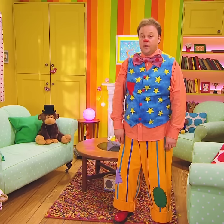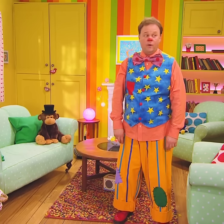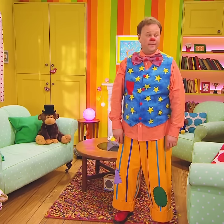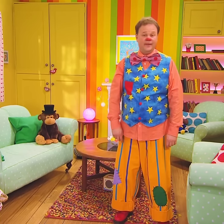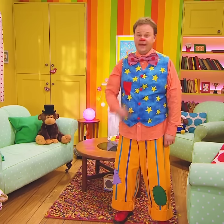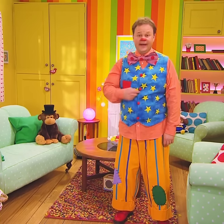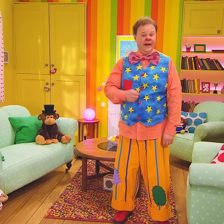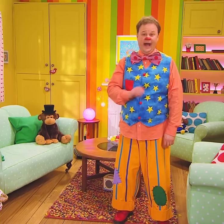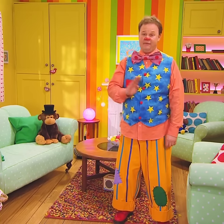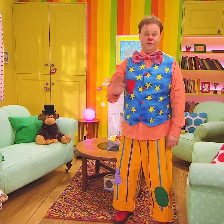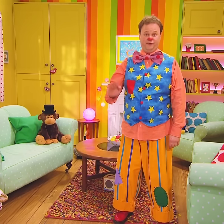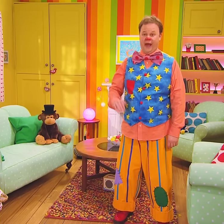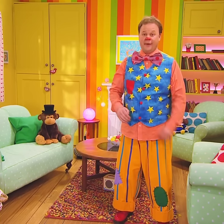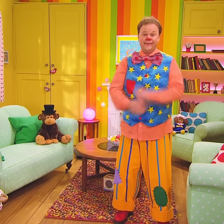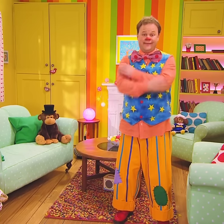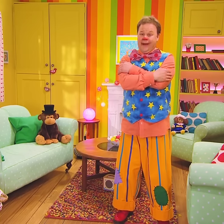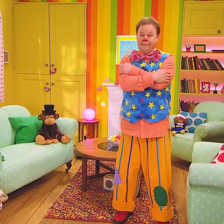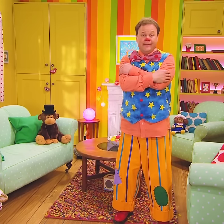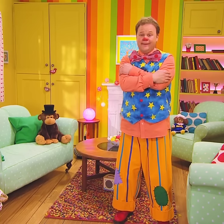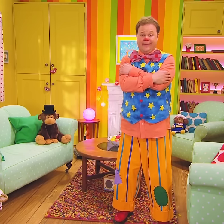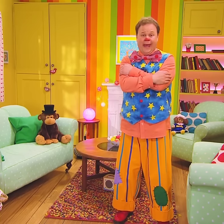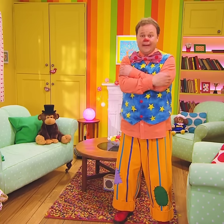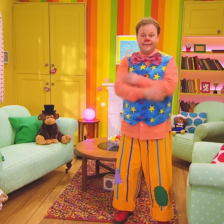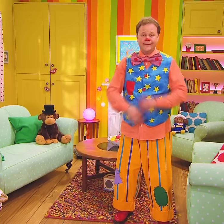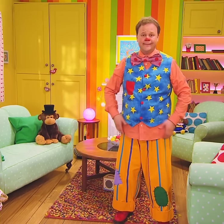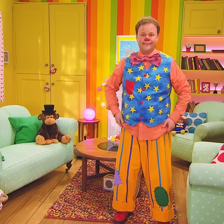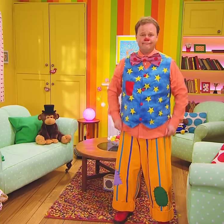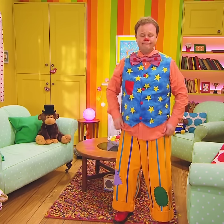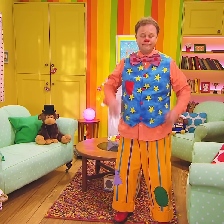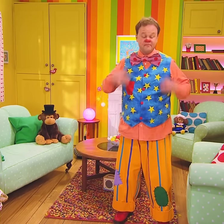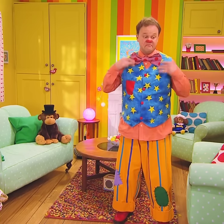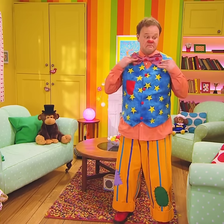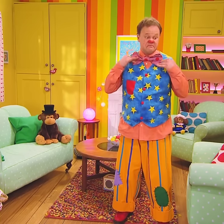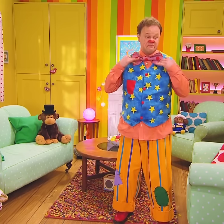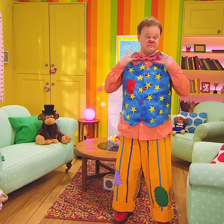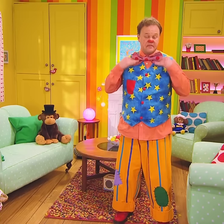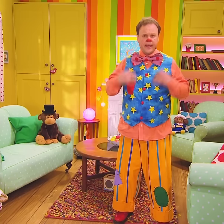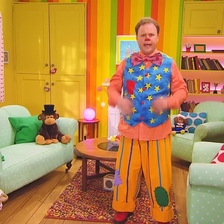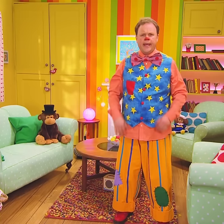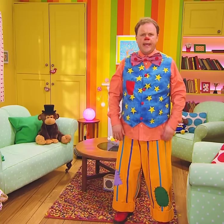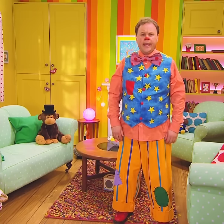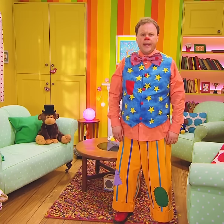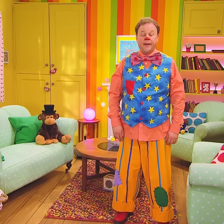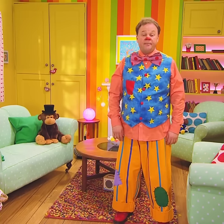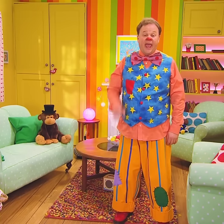Well, I haven't found Tumble Ted. Oh, dear. Maybe he's under the